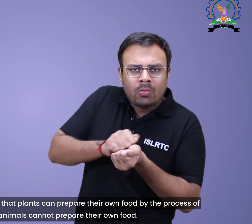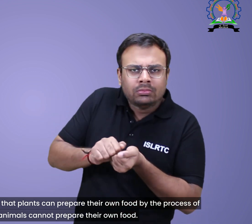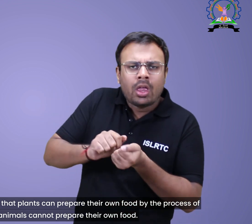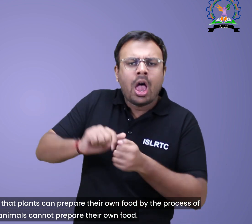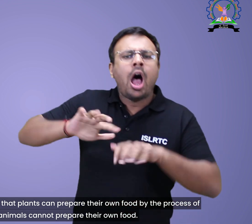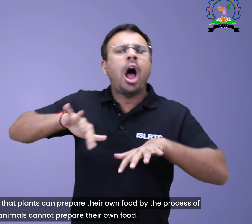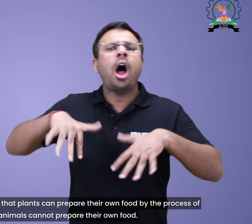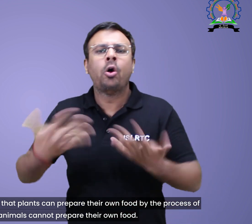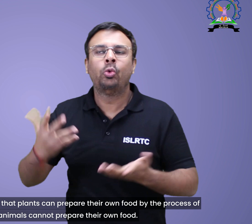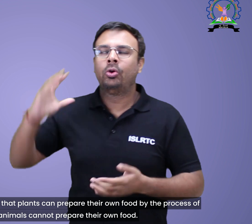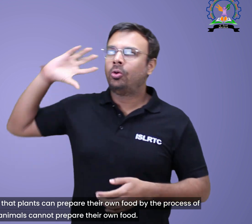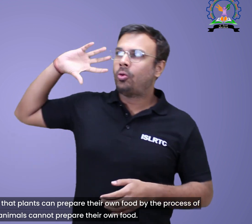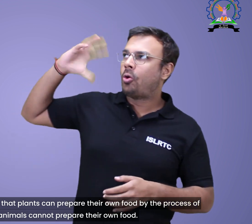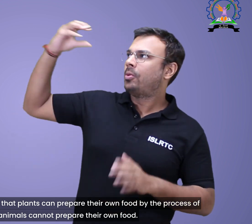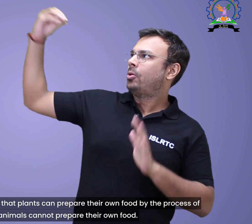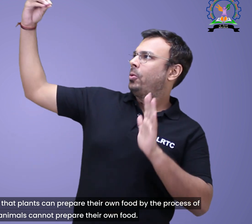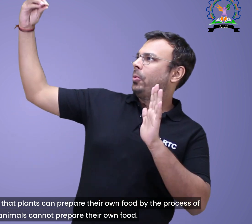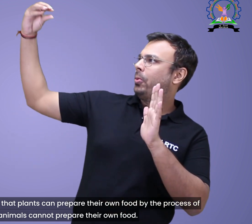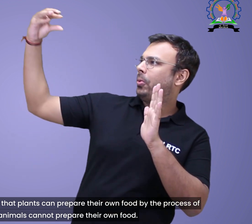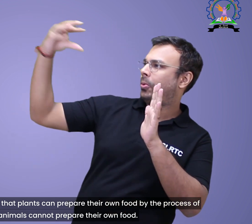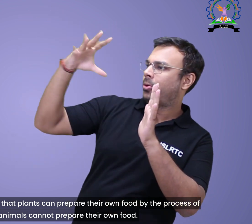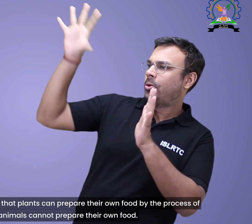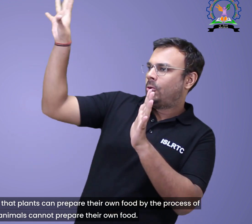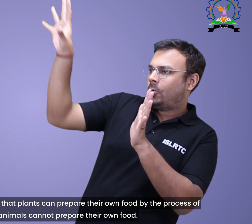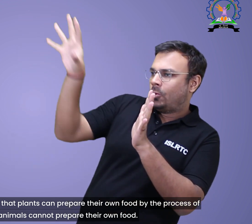animals cannot prepare their own food.